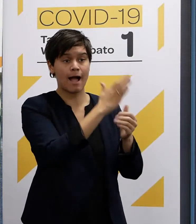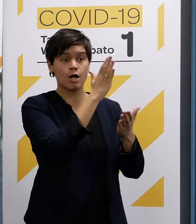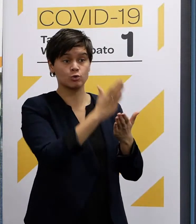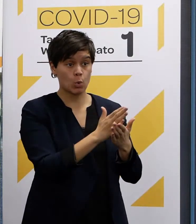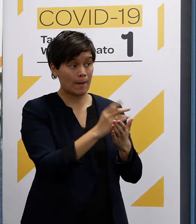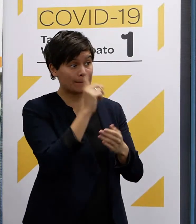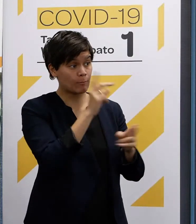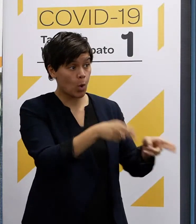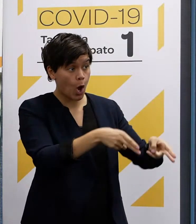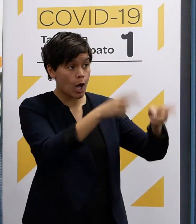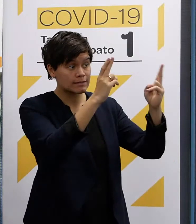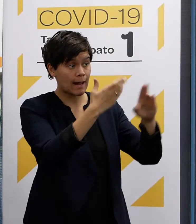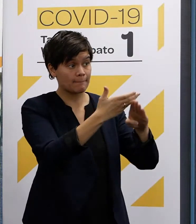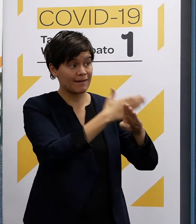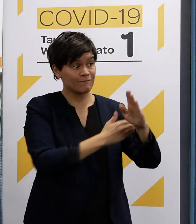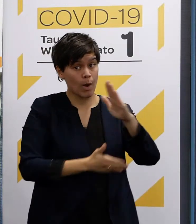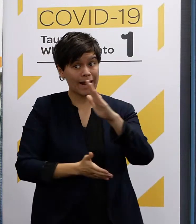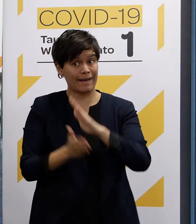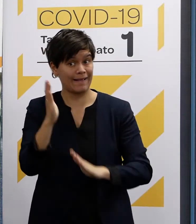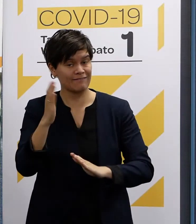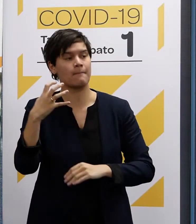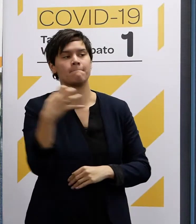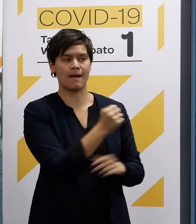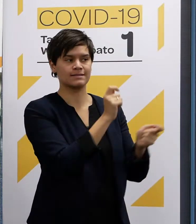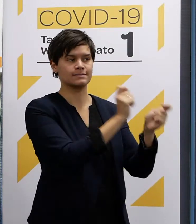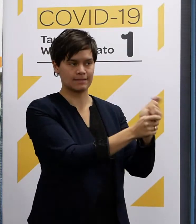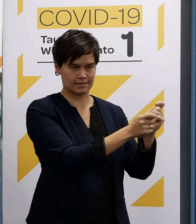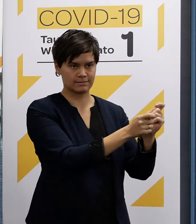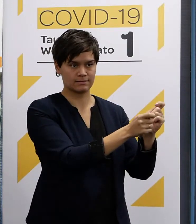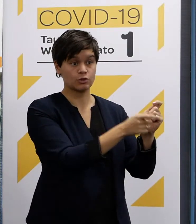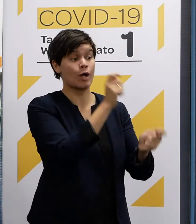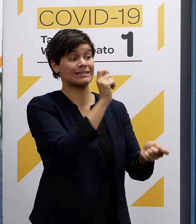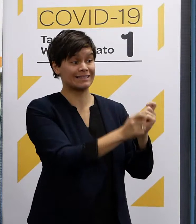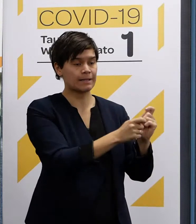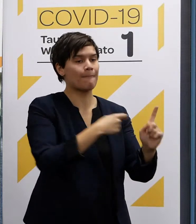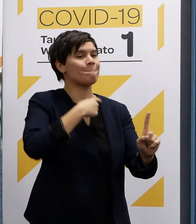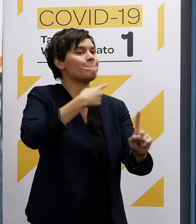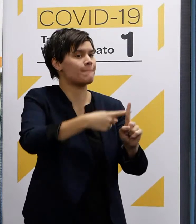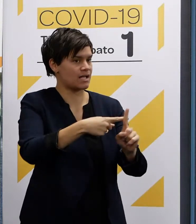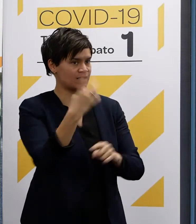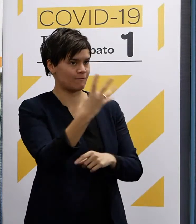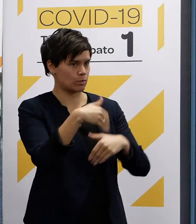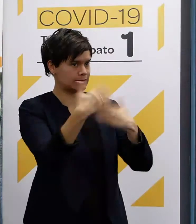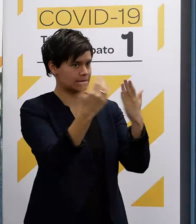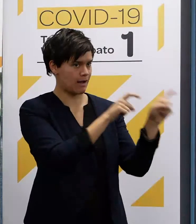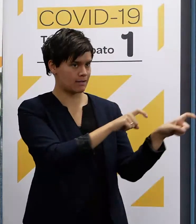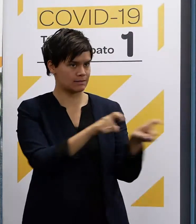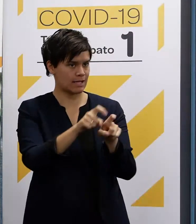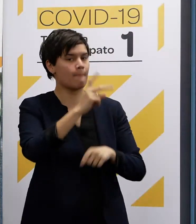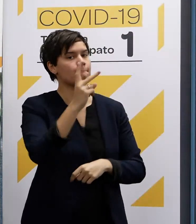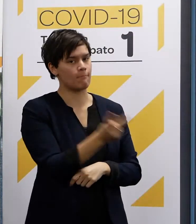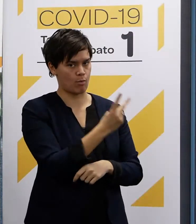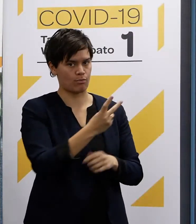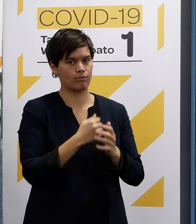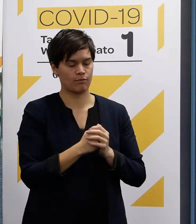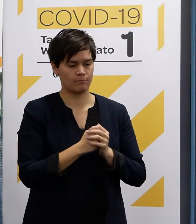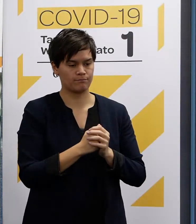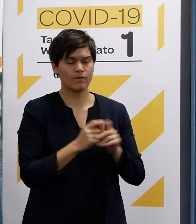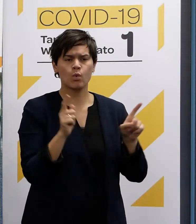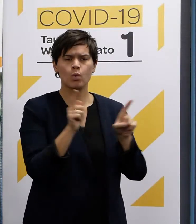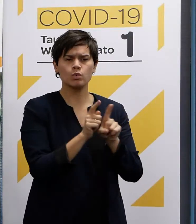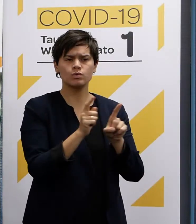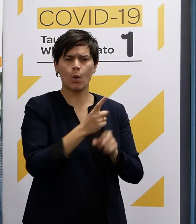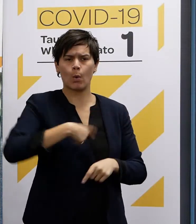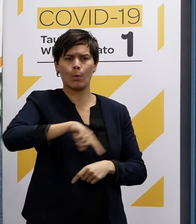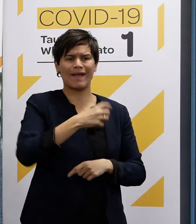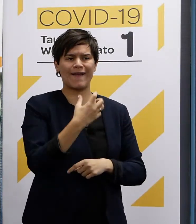also being tested in addition to completing their 14 days. We also began following up with 3 groups to ensure all